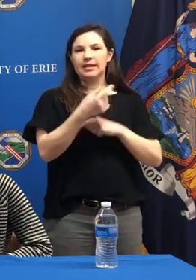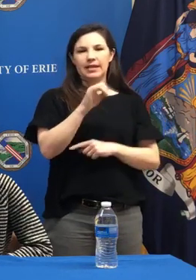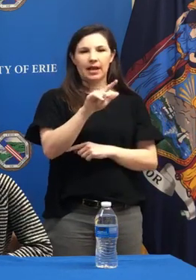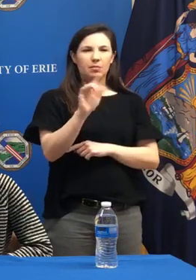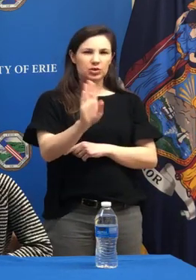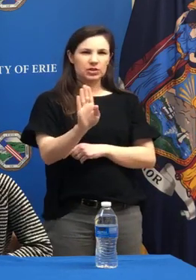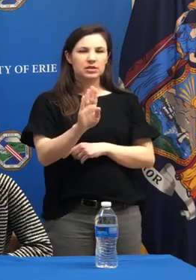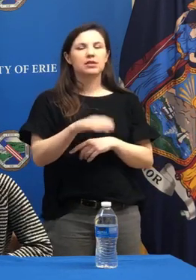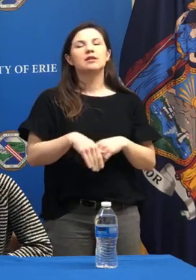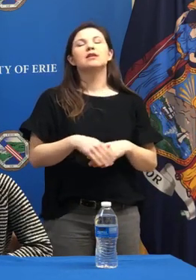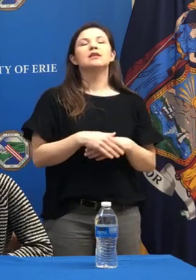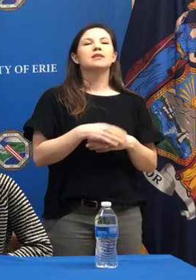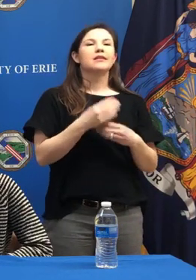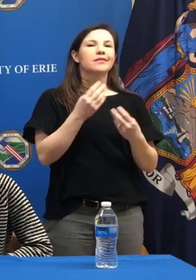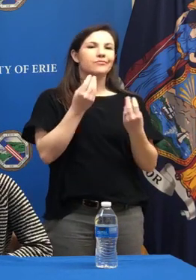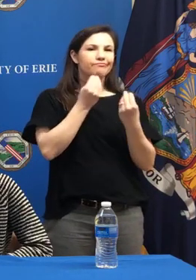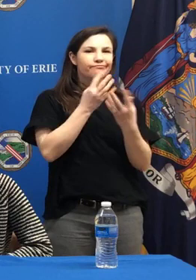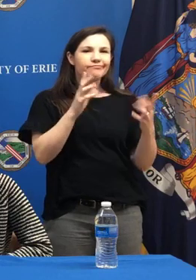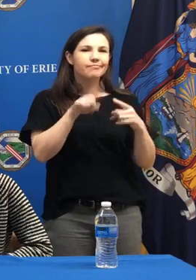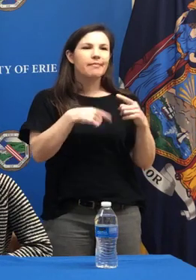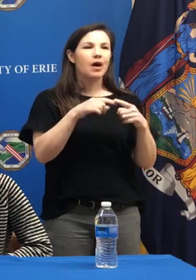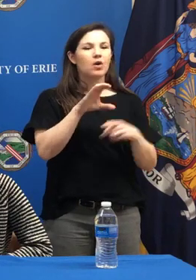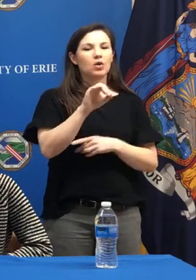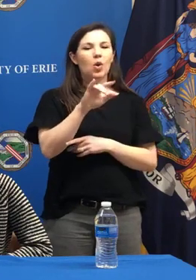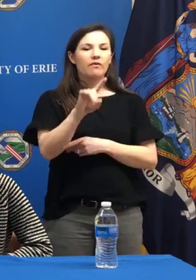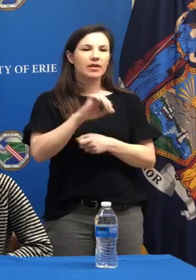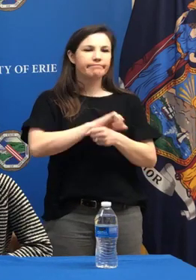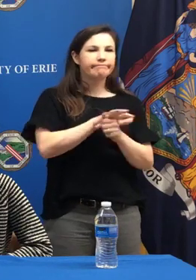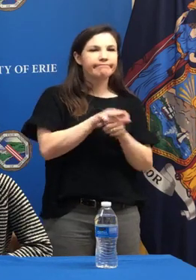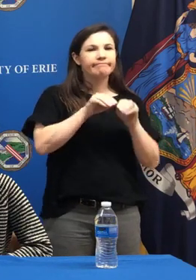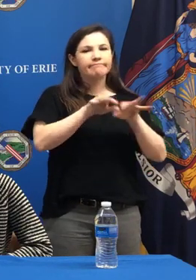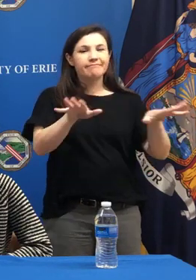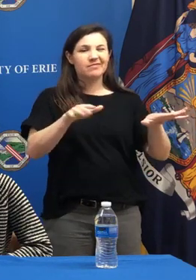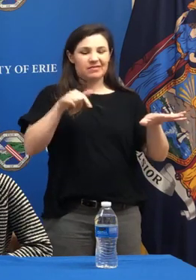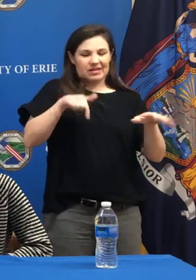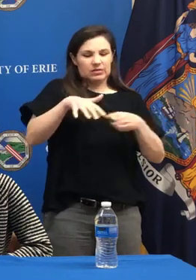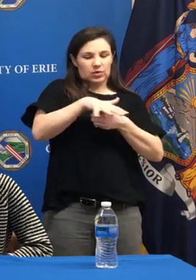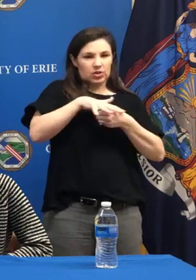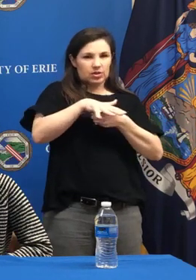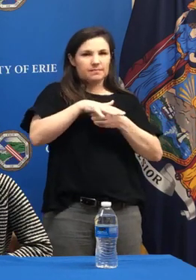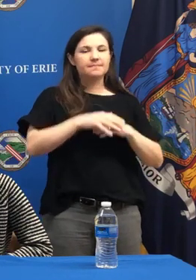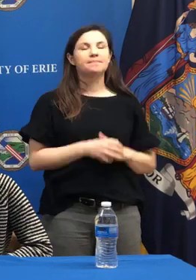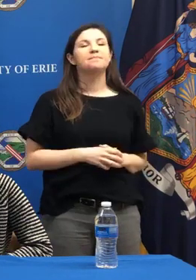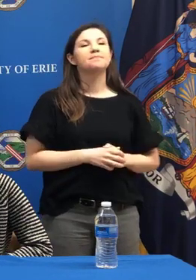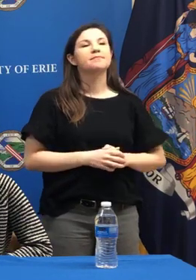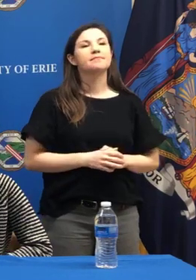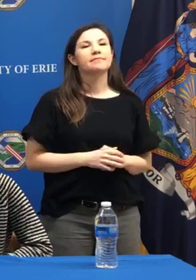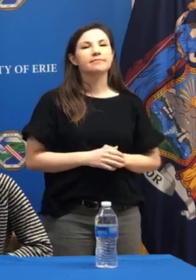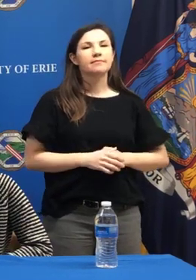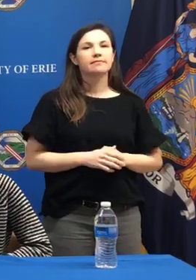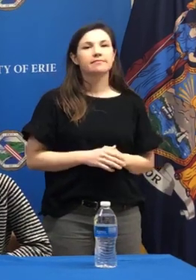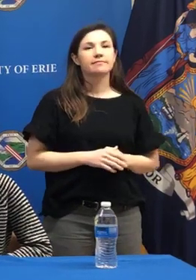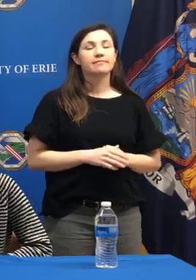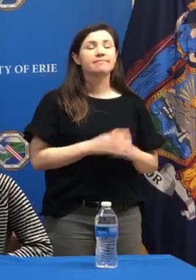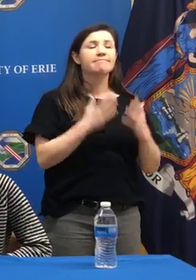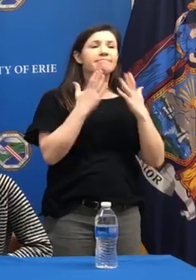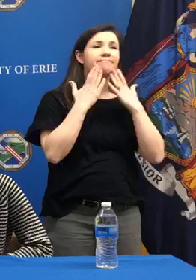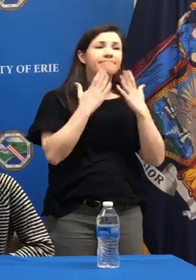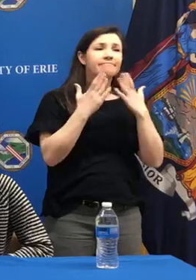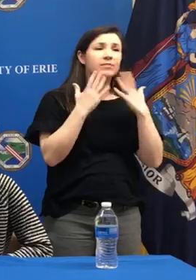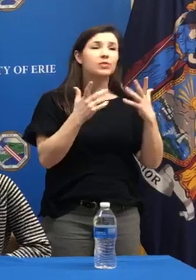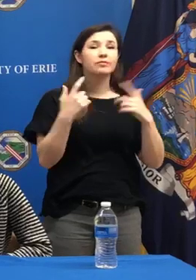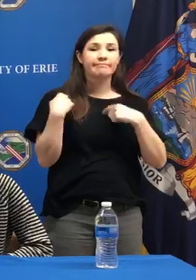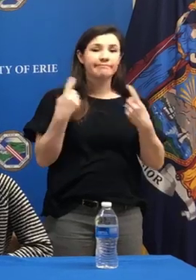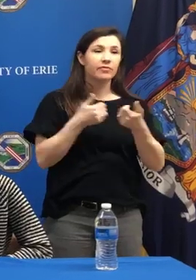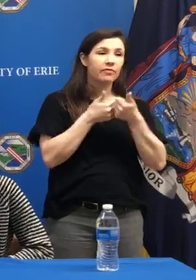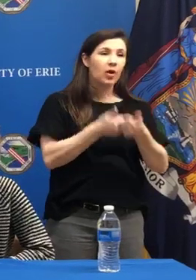on the COVID-19 outbreak in our region. I want to thank everybody for all their good work these last few days of following the rules